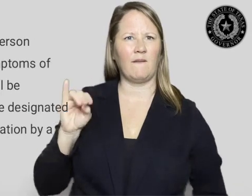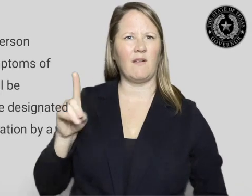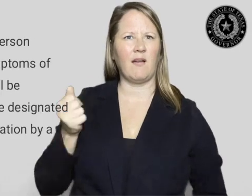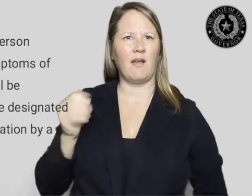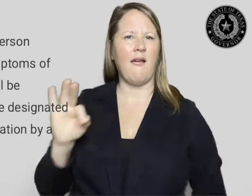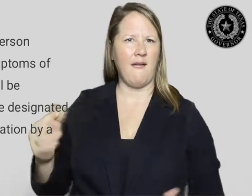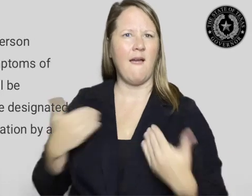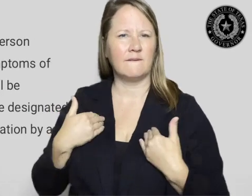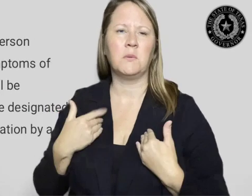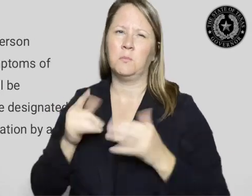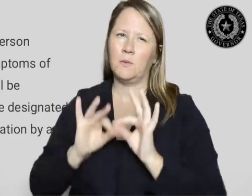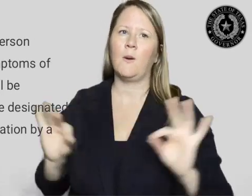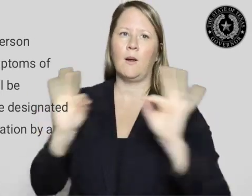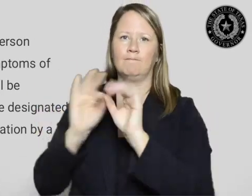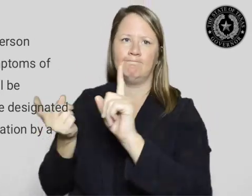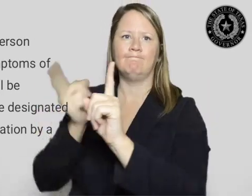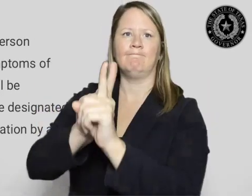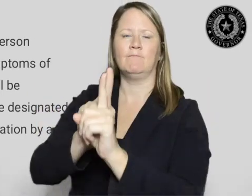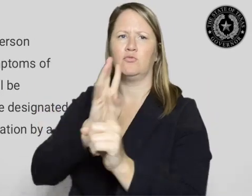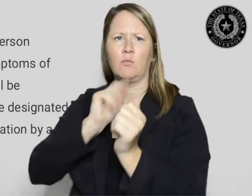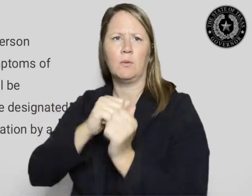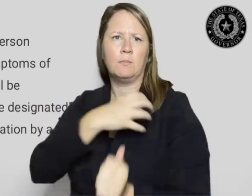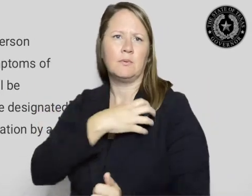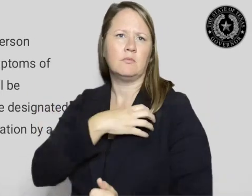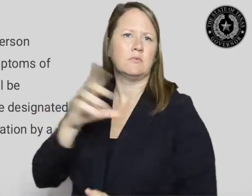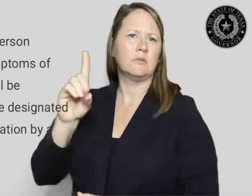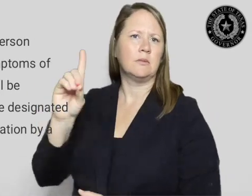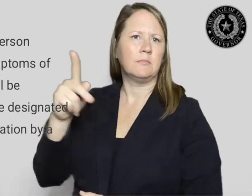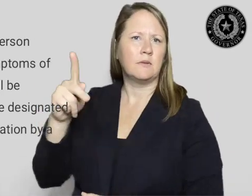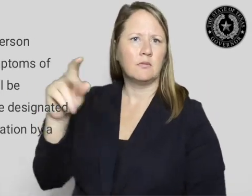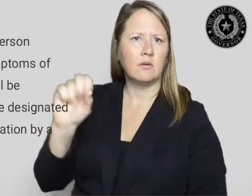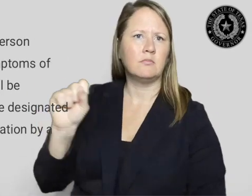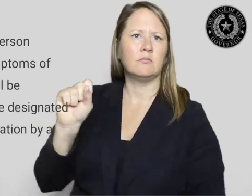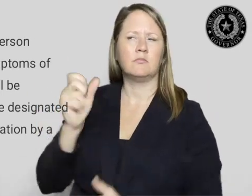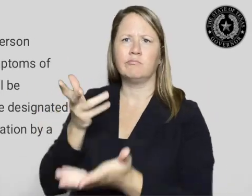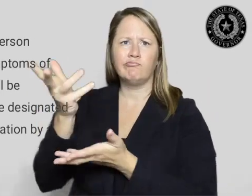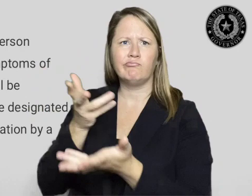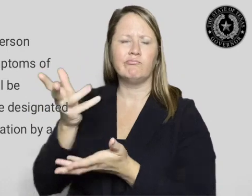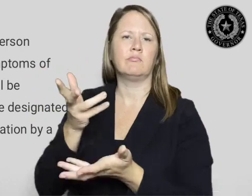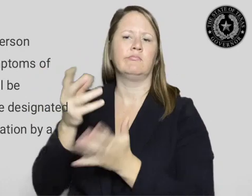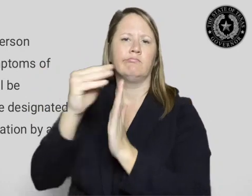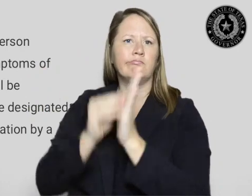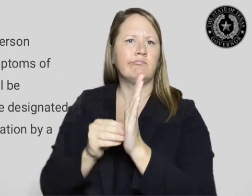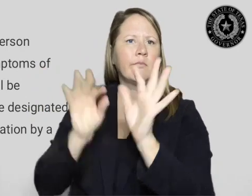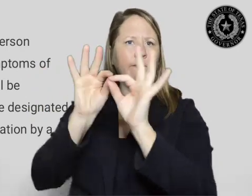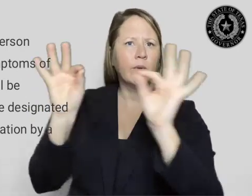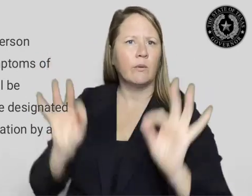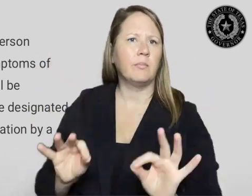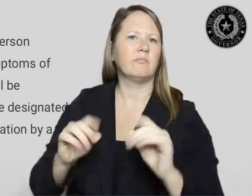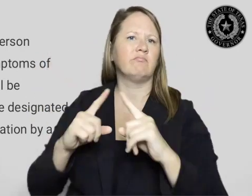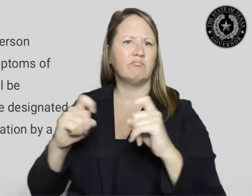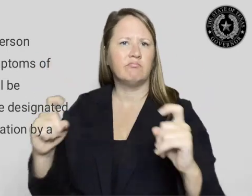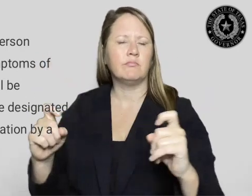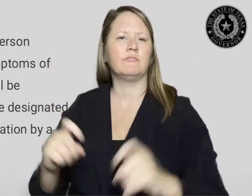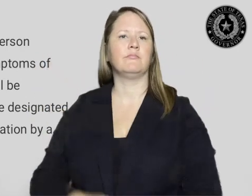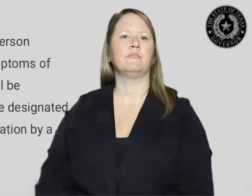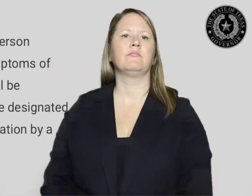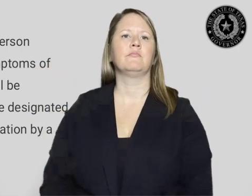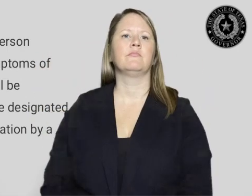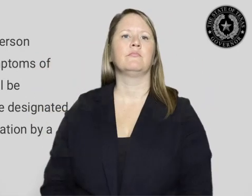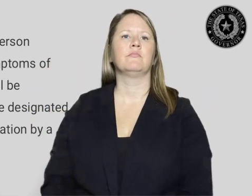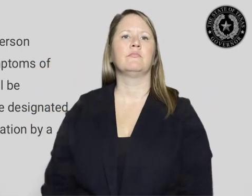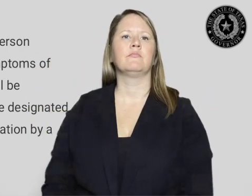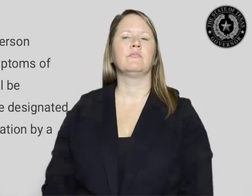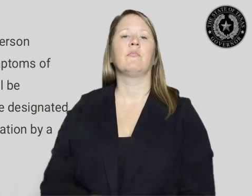DPS form. Any covered person exhibiting symptoms of COVID-19 shall be escorted to the designated quarantine